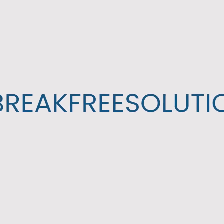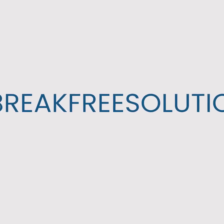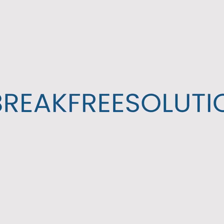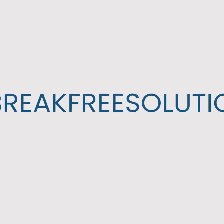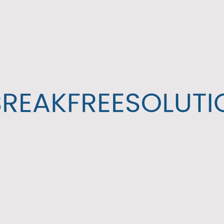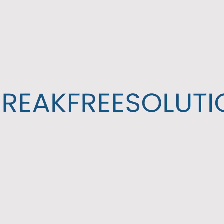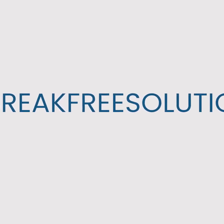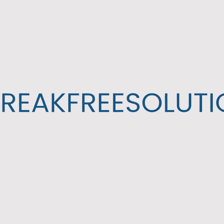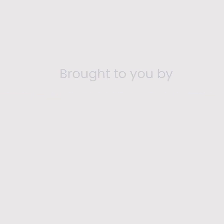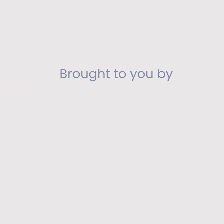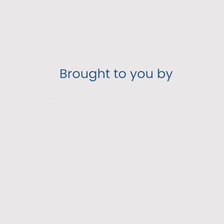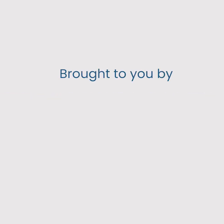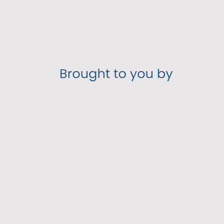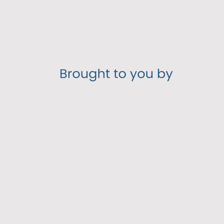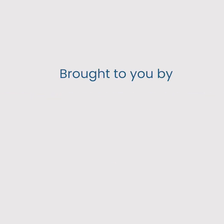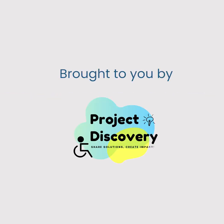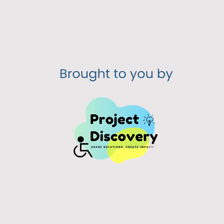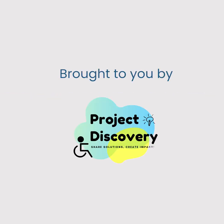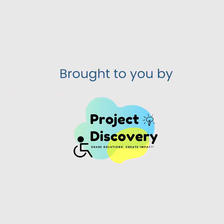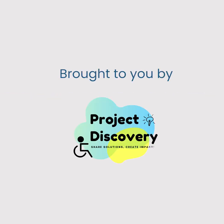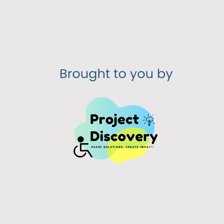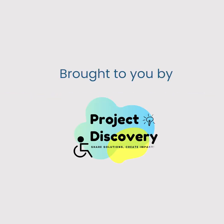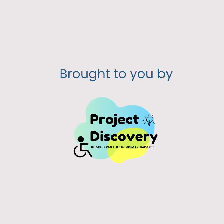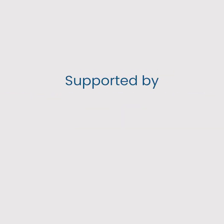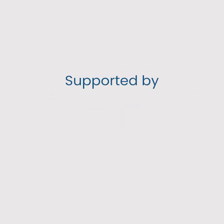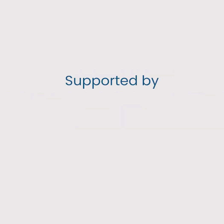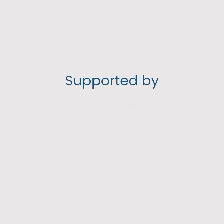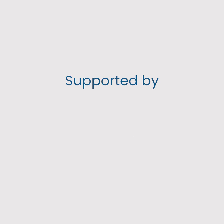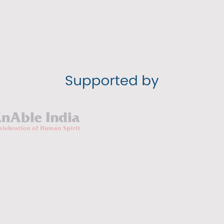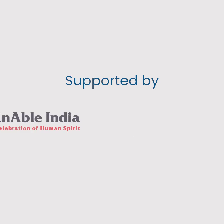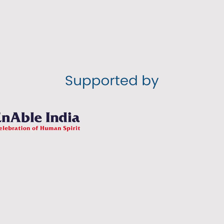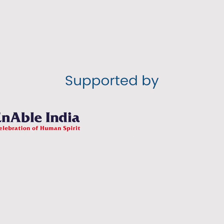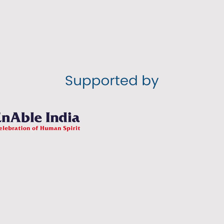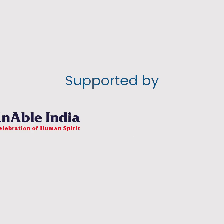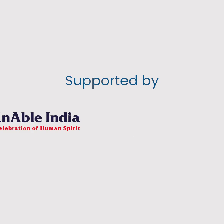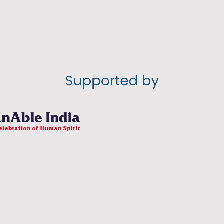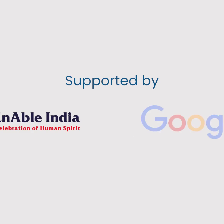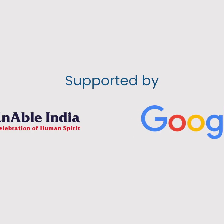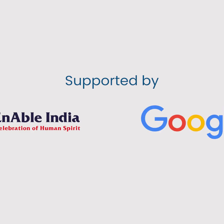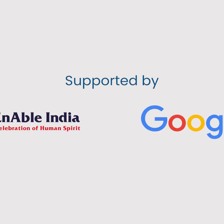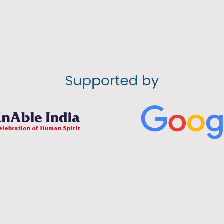Breakfreesolutions, brought to you by Project Discovery, supported by Enable India and Google.